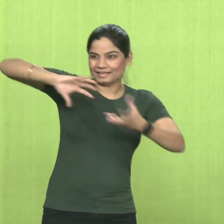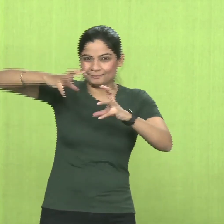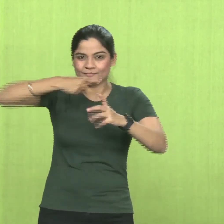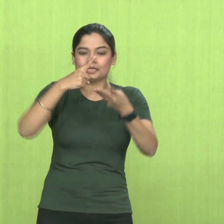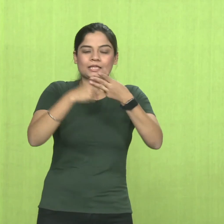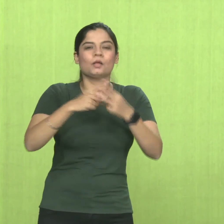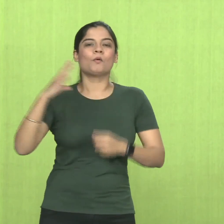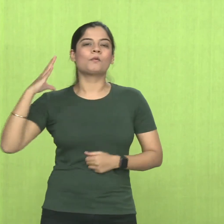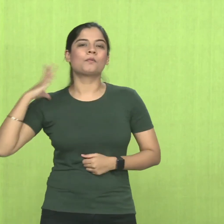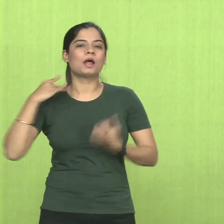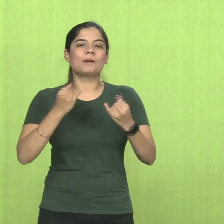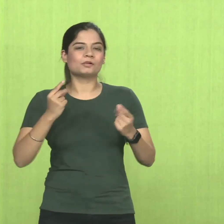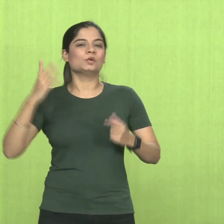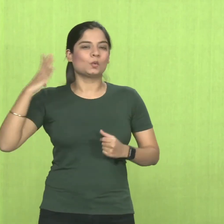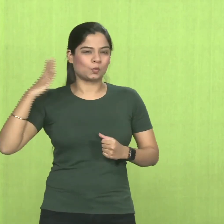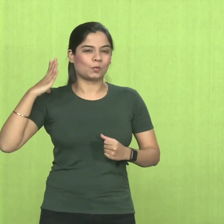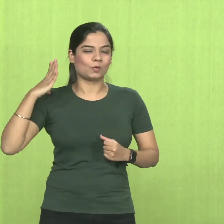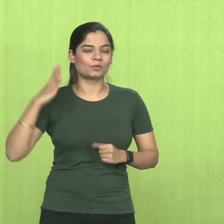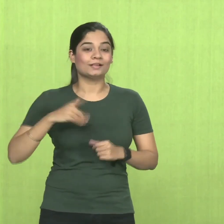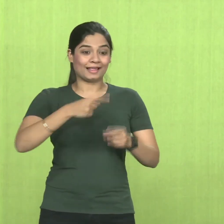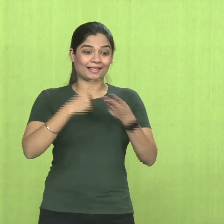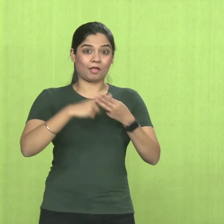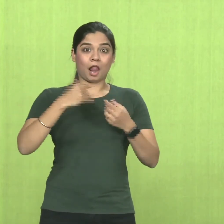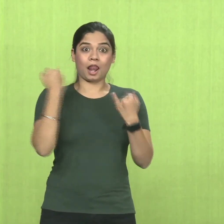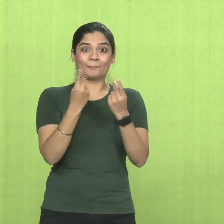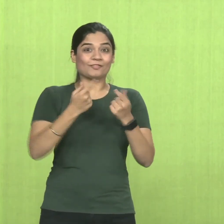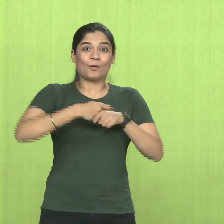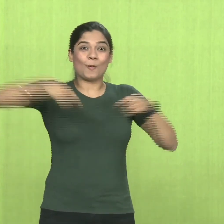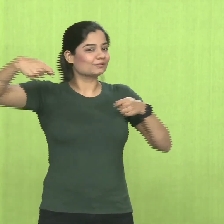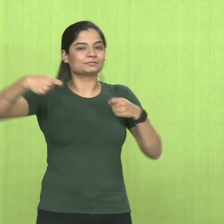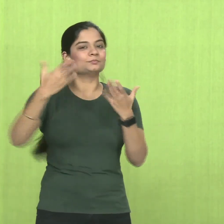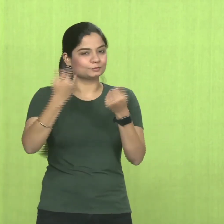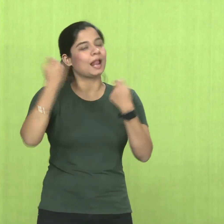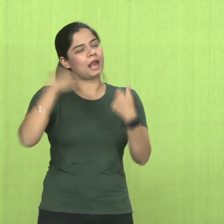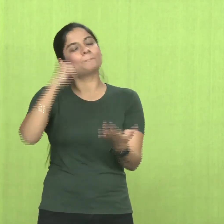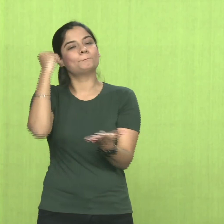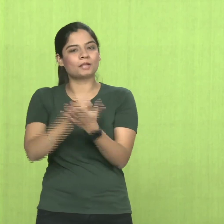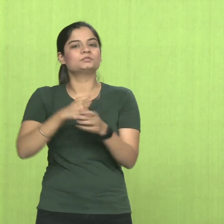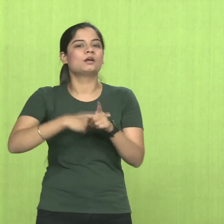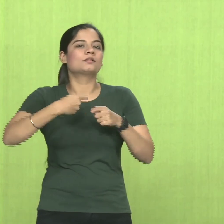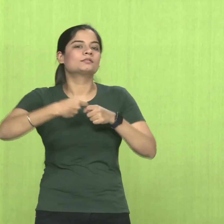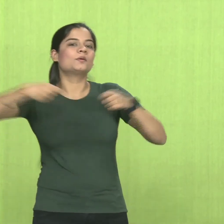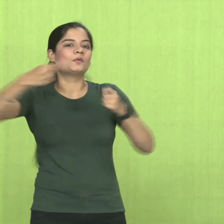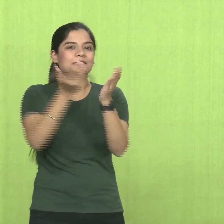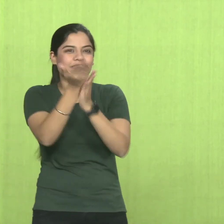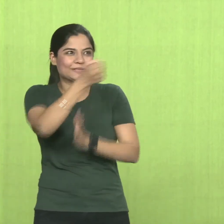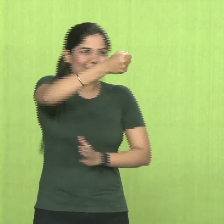brown also. Whereas when you keep this mango in the refrigerator, enzymes get a little more time to